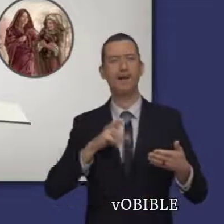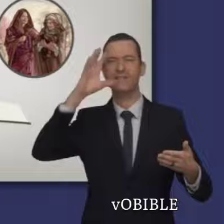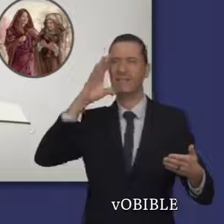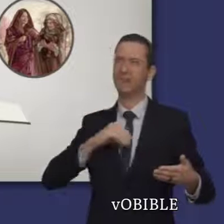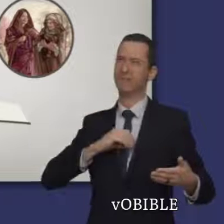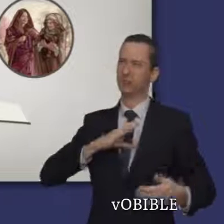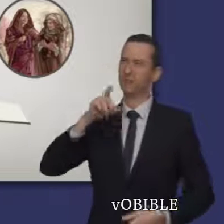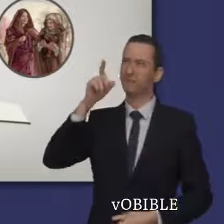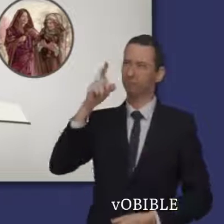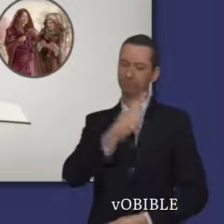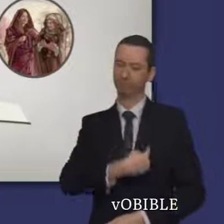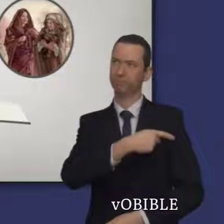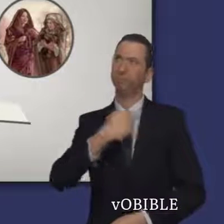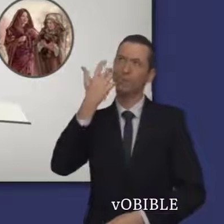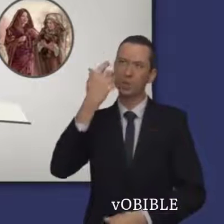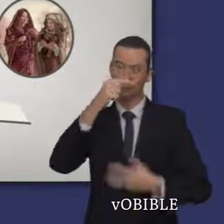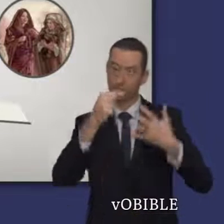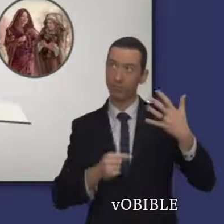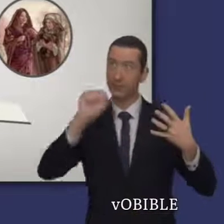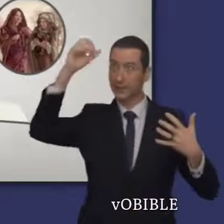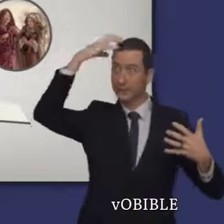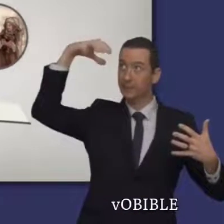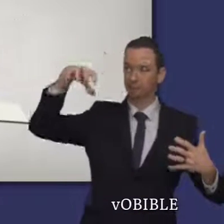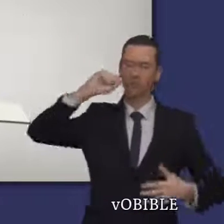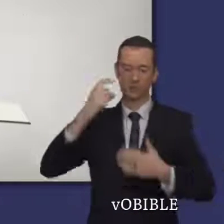future inheritance under his glorious kingdom.